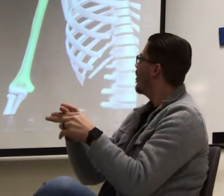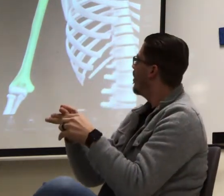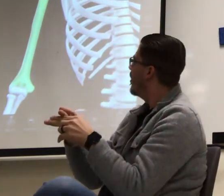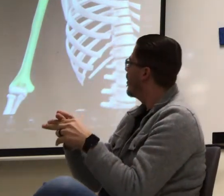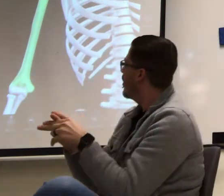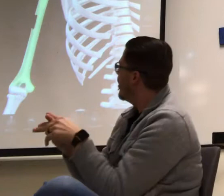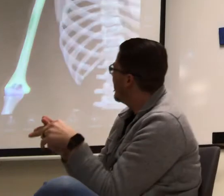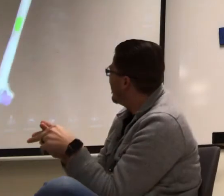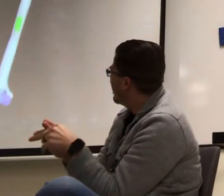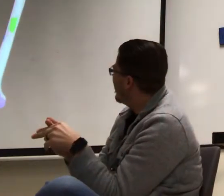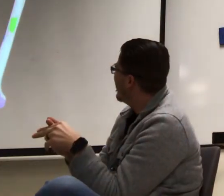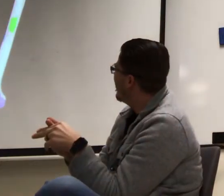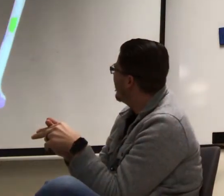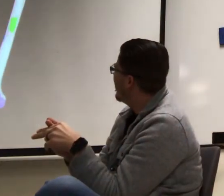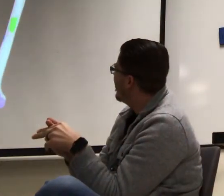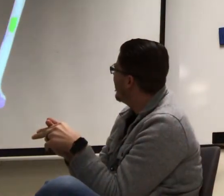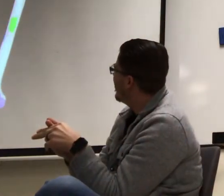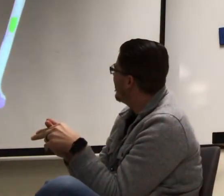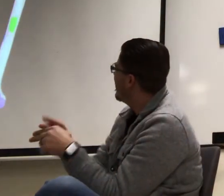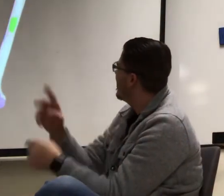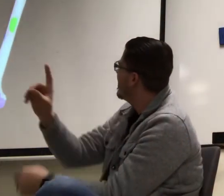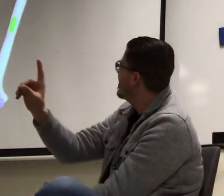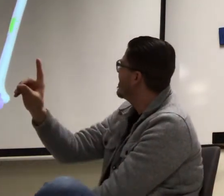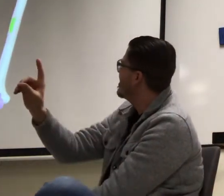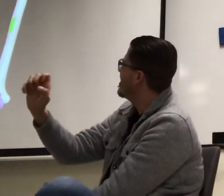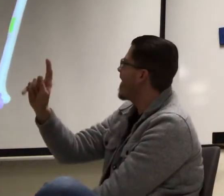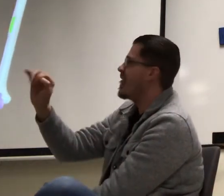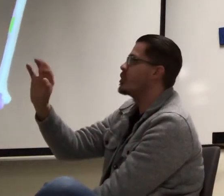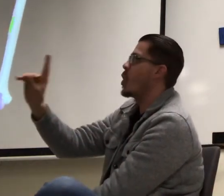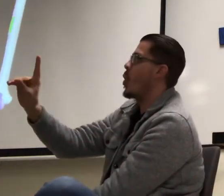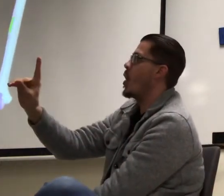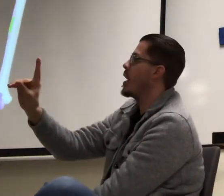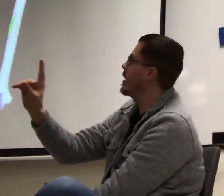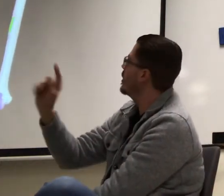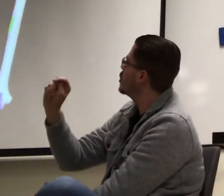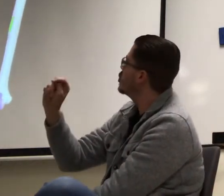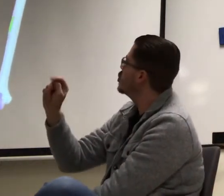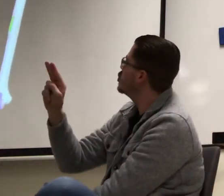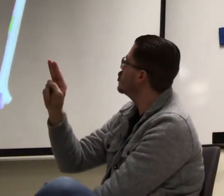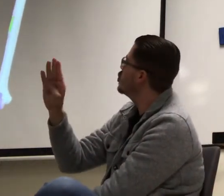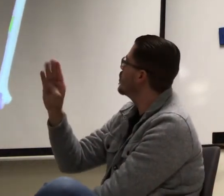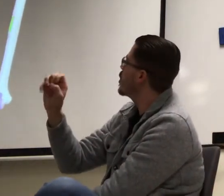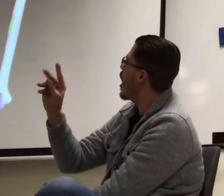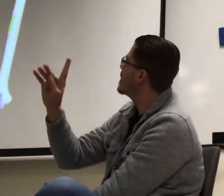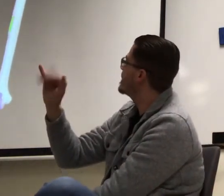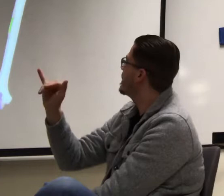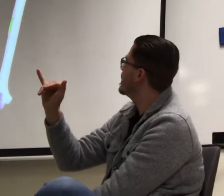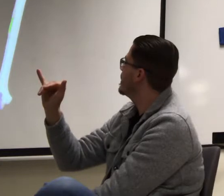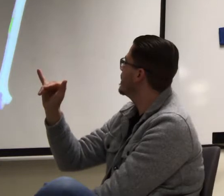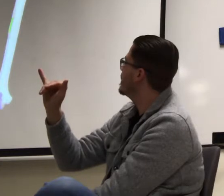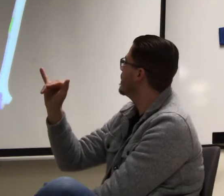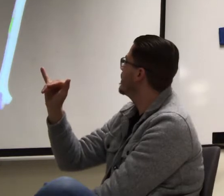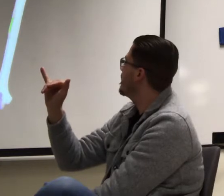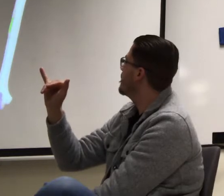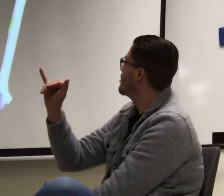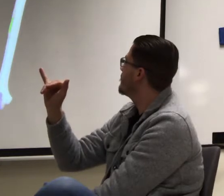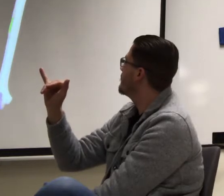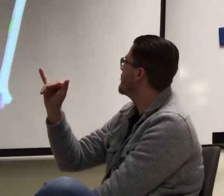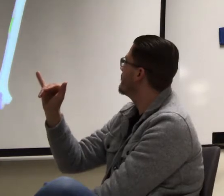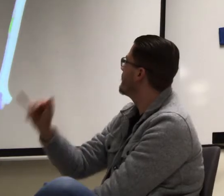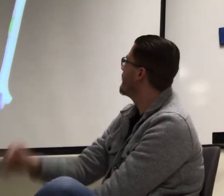tuberosity. So what's highlighted in green? It's kind of like midshaft and it's lateral. This is the anterior aspect,